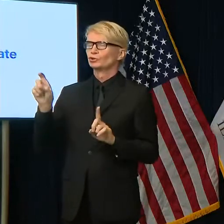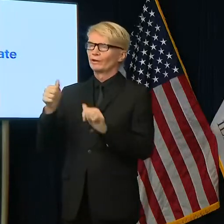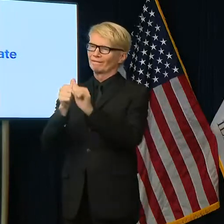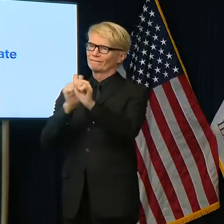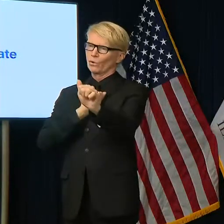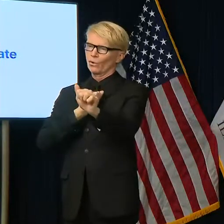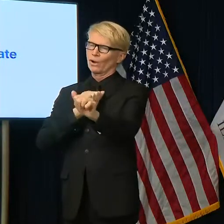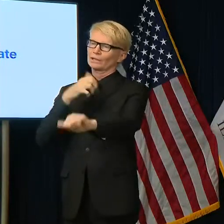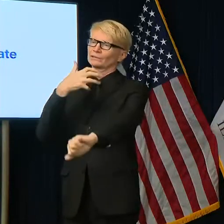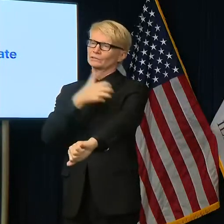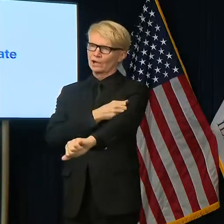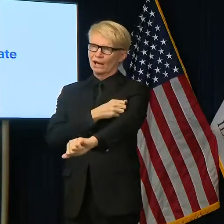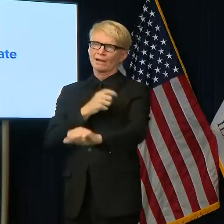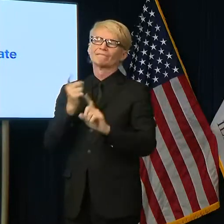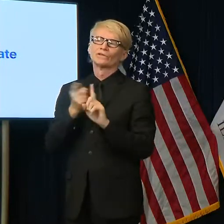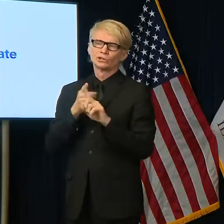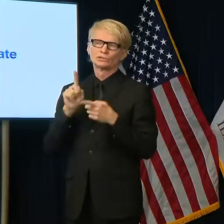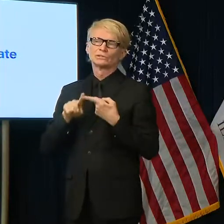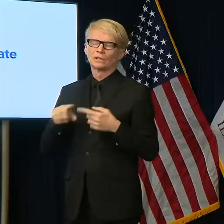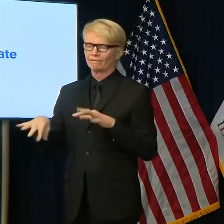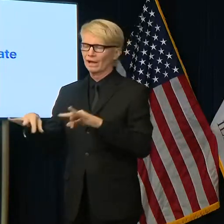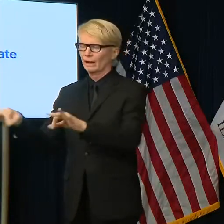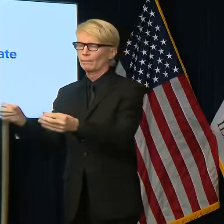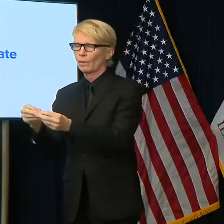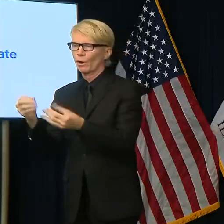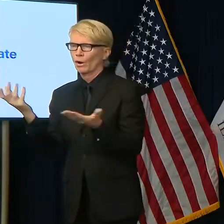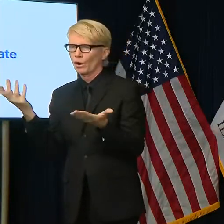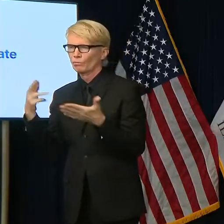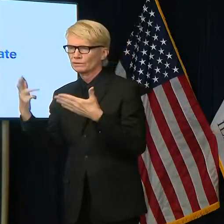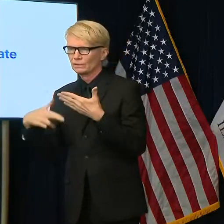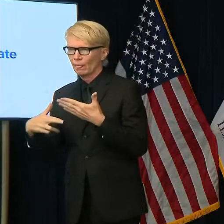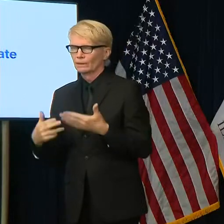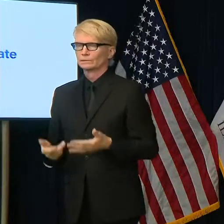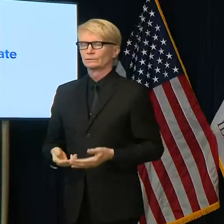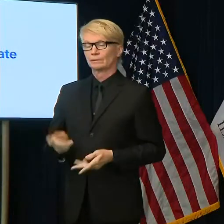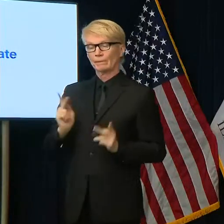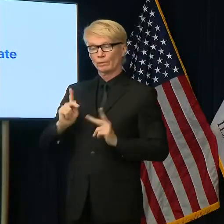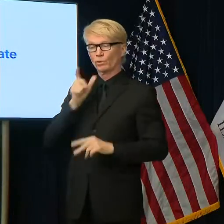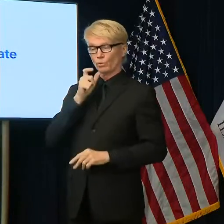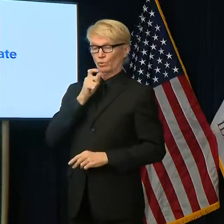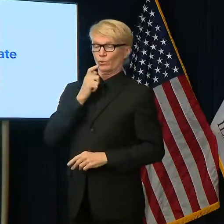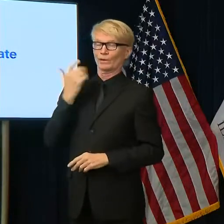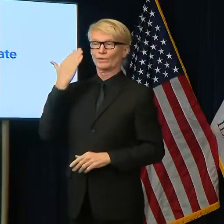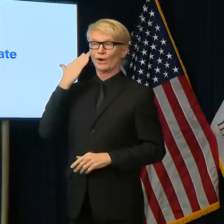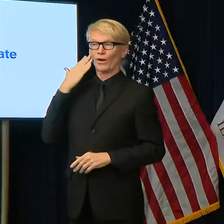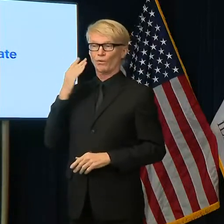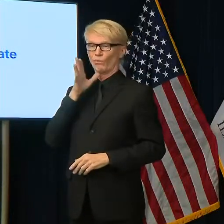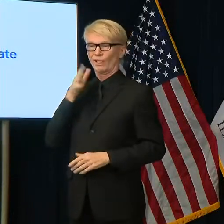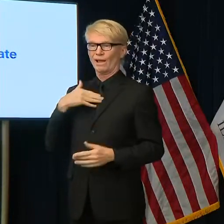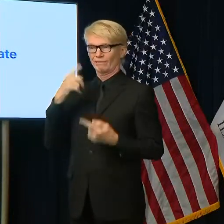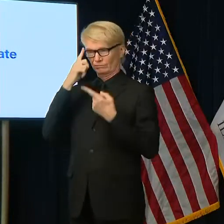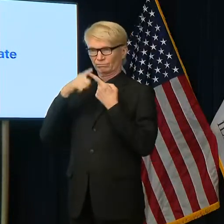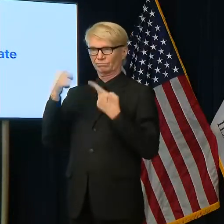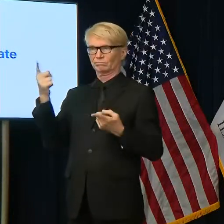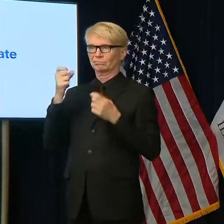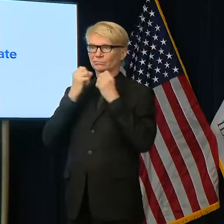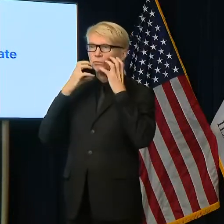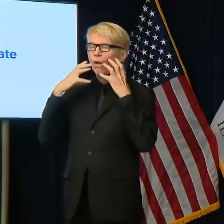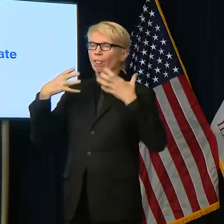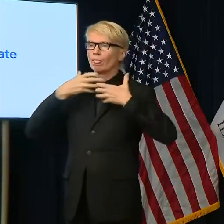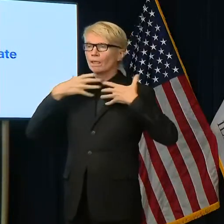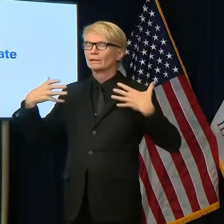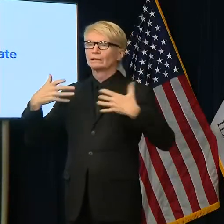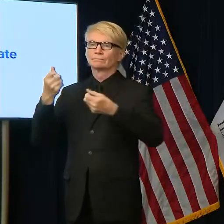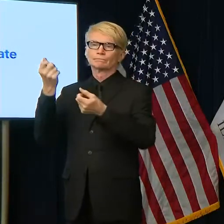know maybe more. People who have those that history of anaphylactic reactions, if they were